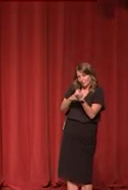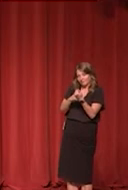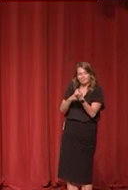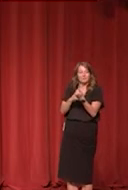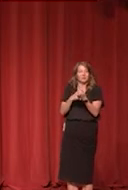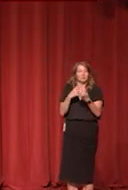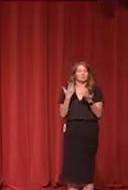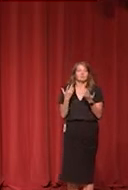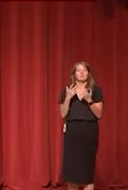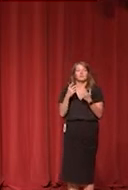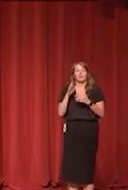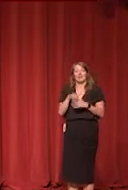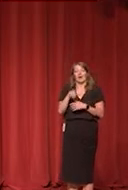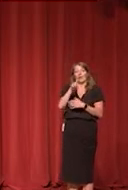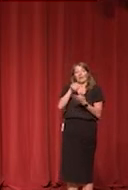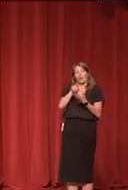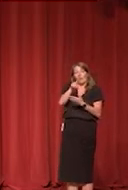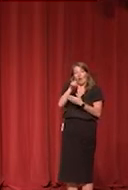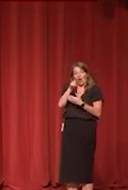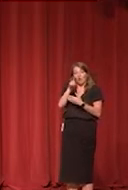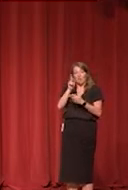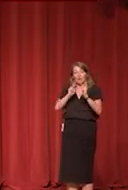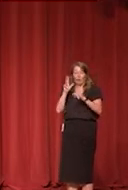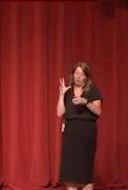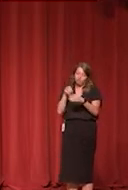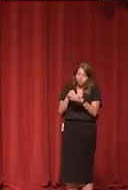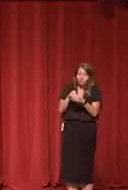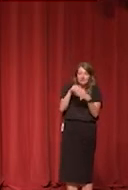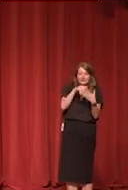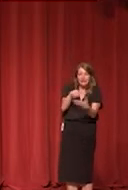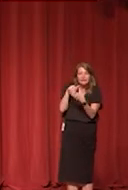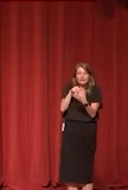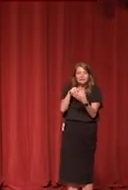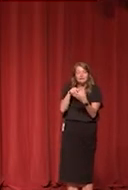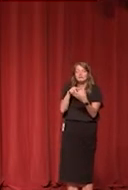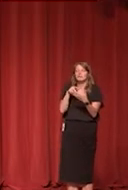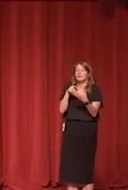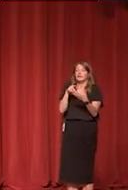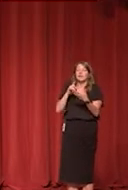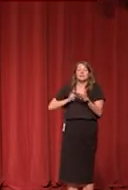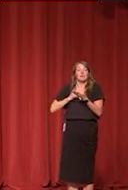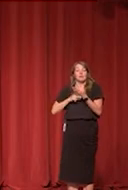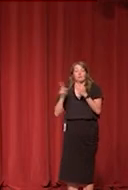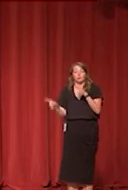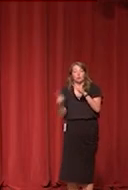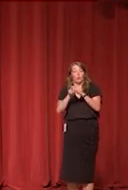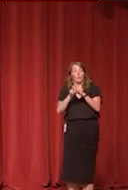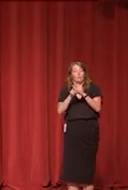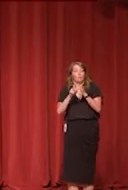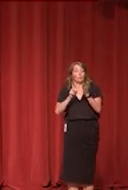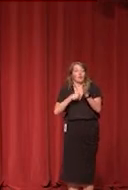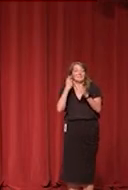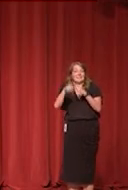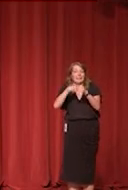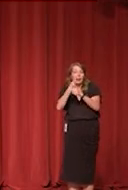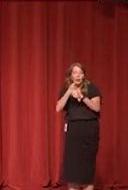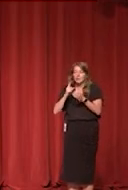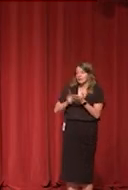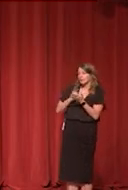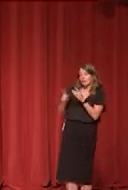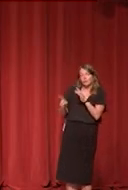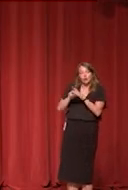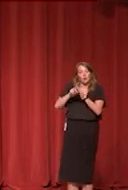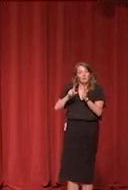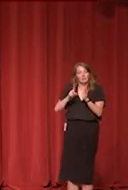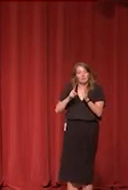studies. So these 1,100 people participate in those studies. They come either once a year or every other year, and they